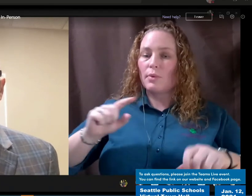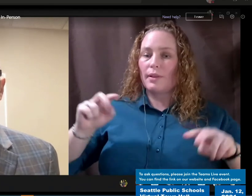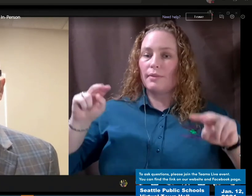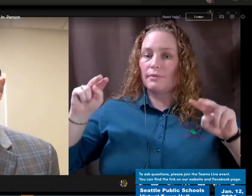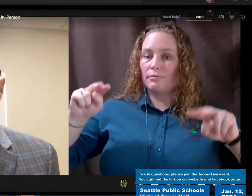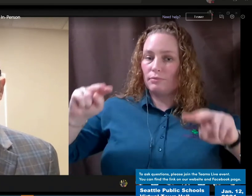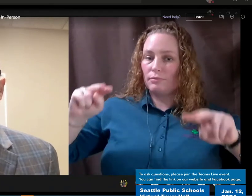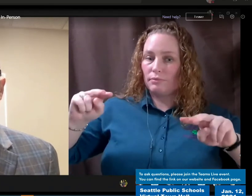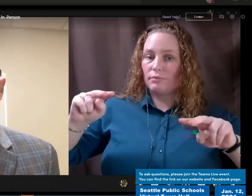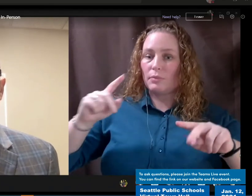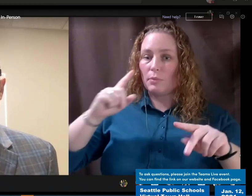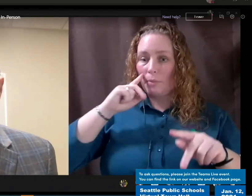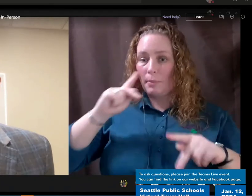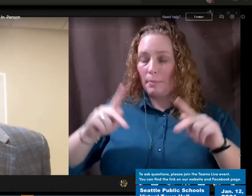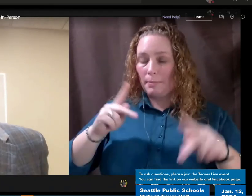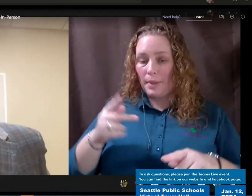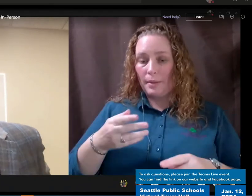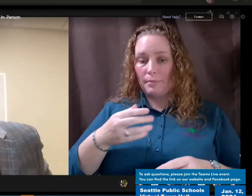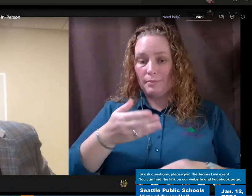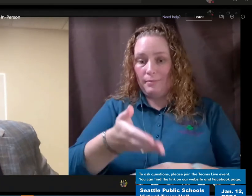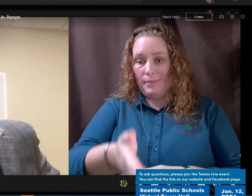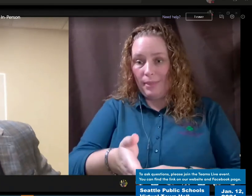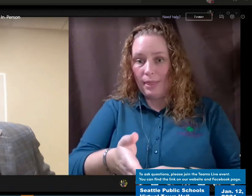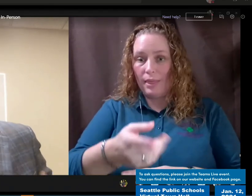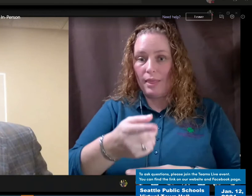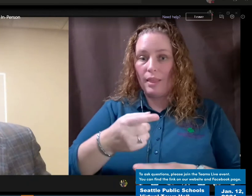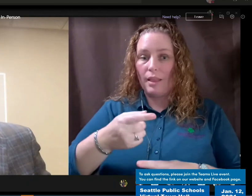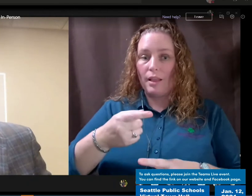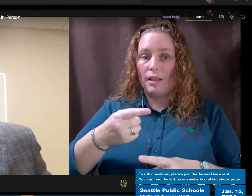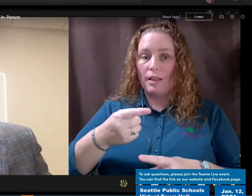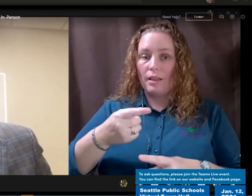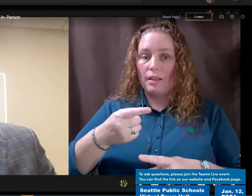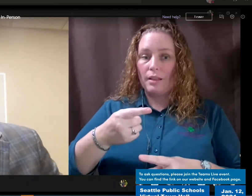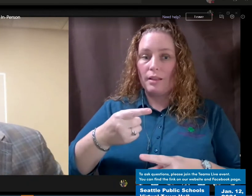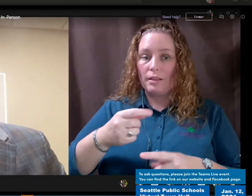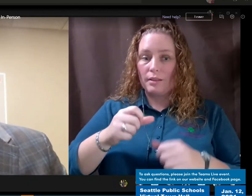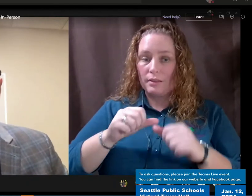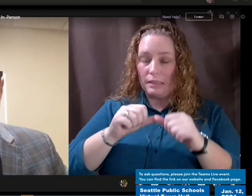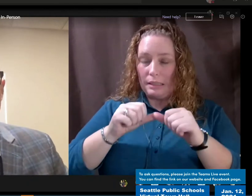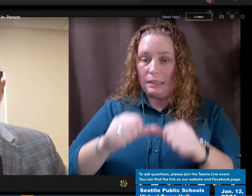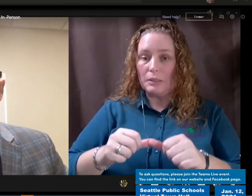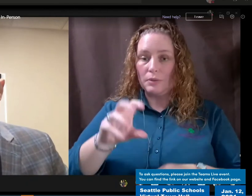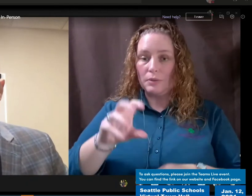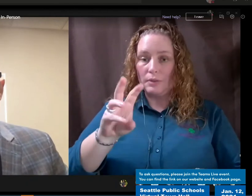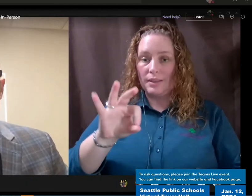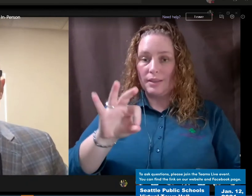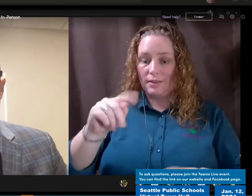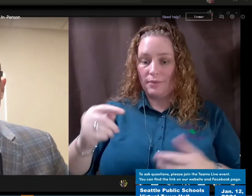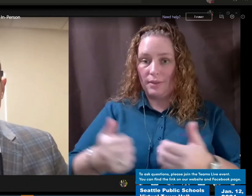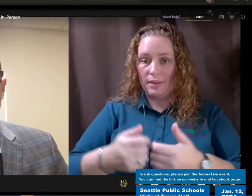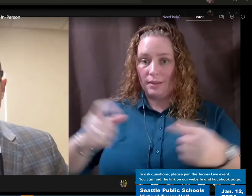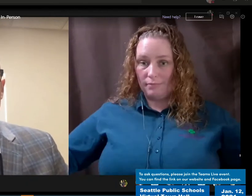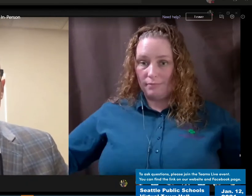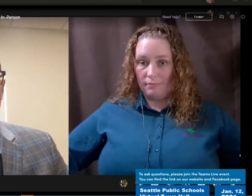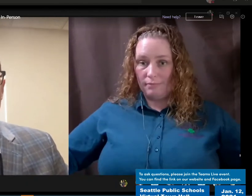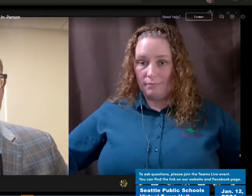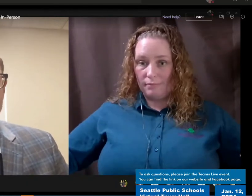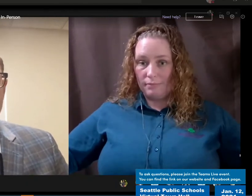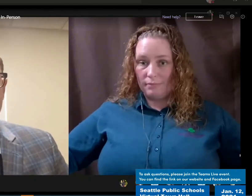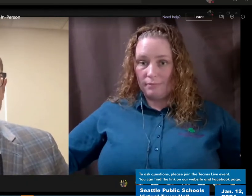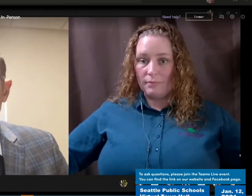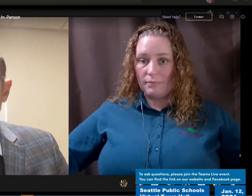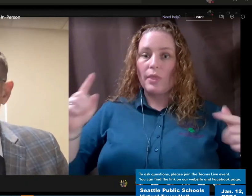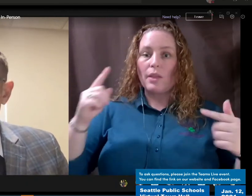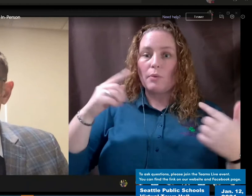are on site to maintain the 6 feet or more when they are interacting with the public or each other.